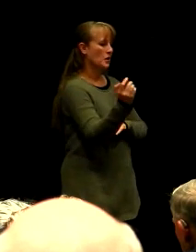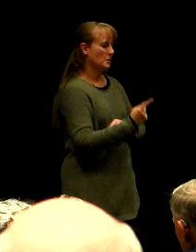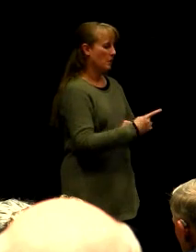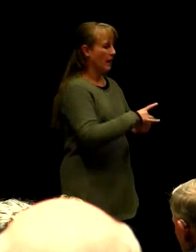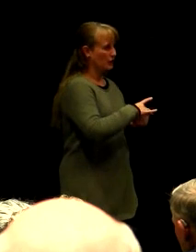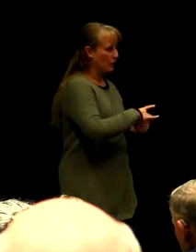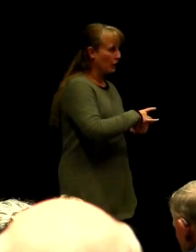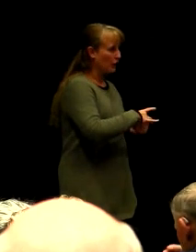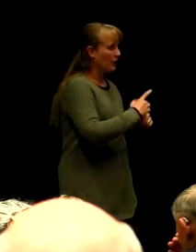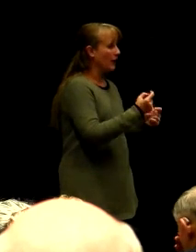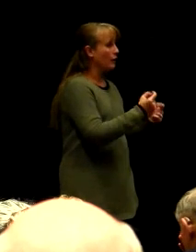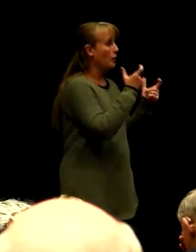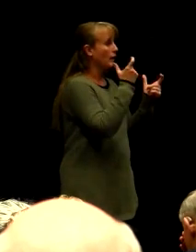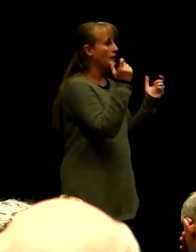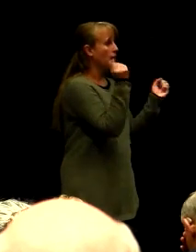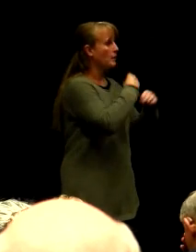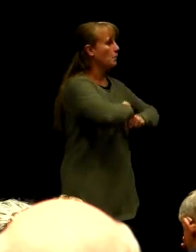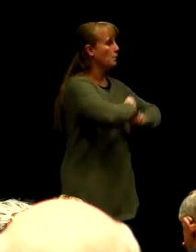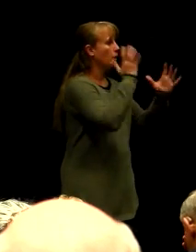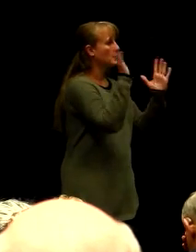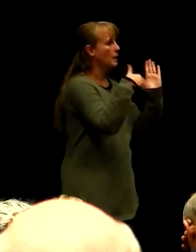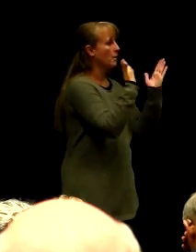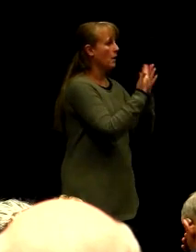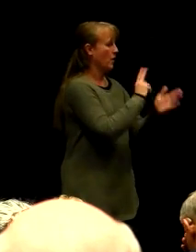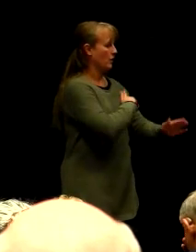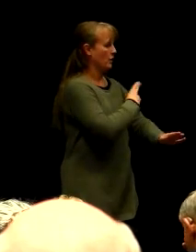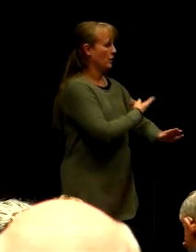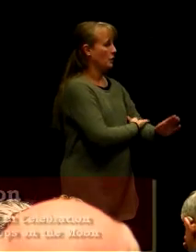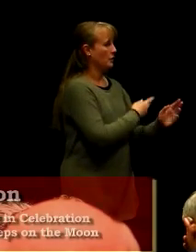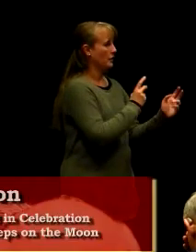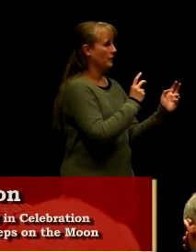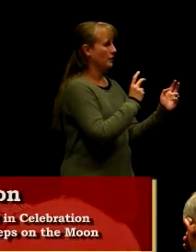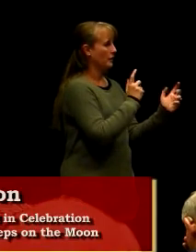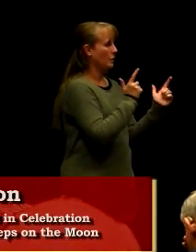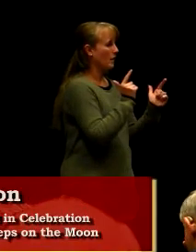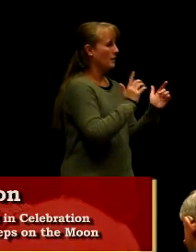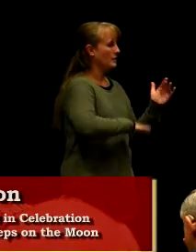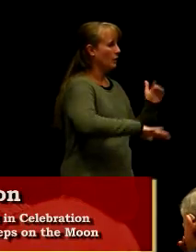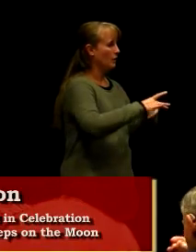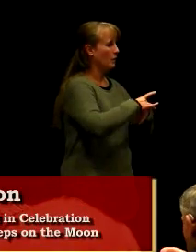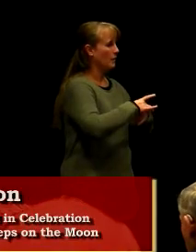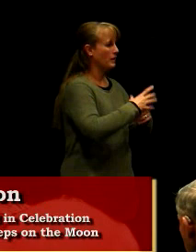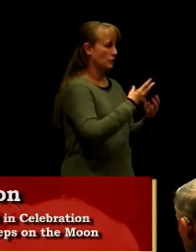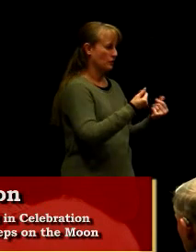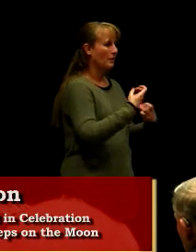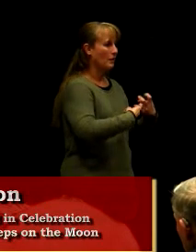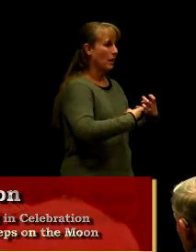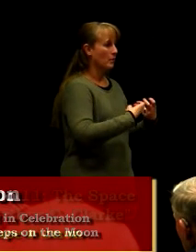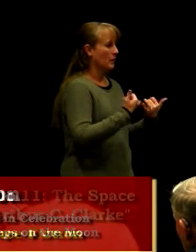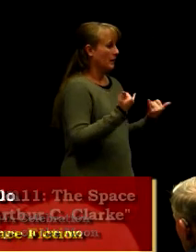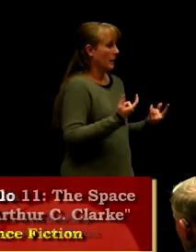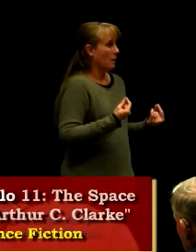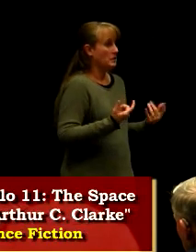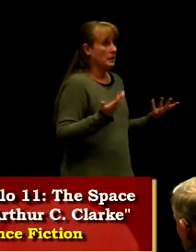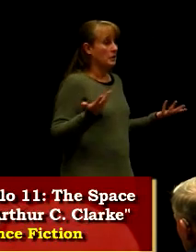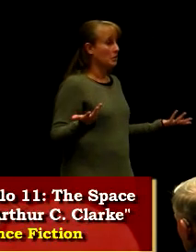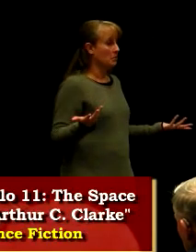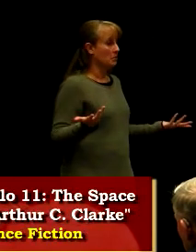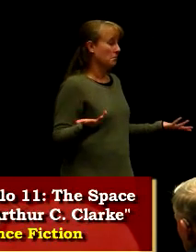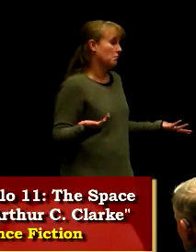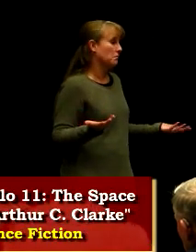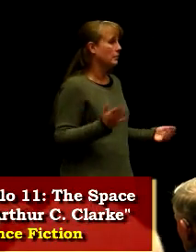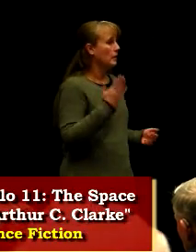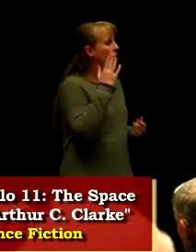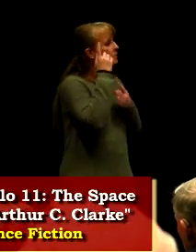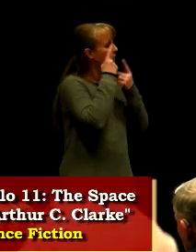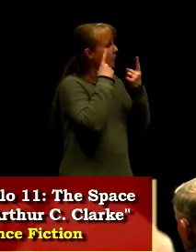Earth and very quickly blows up all the nuclear weapons around the planet, solves that problem. And then what is he going to do next?